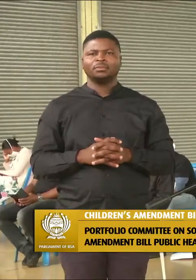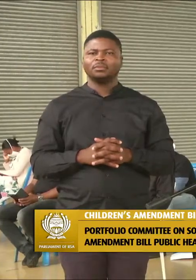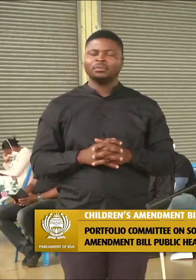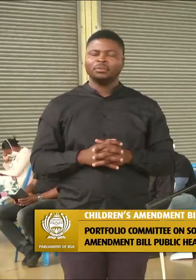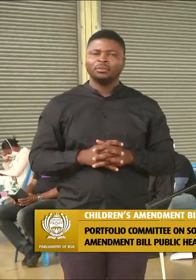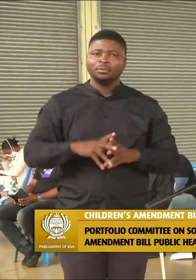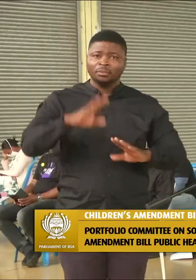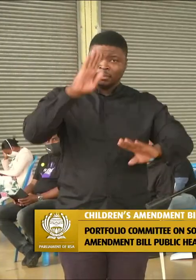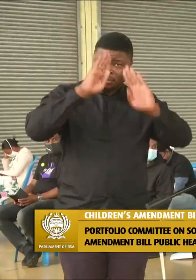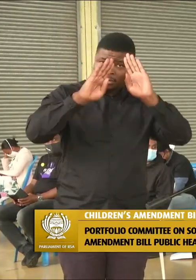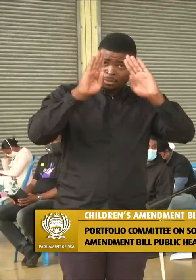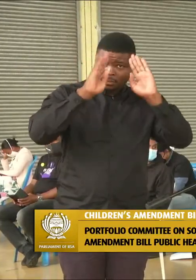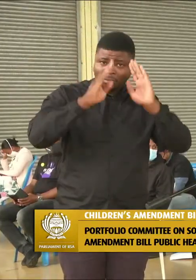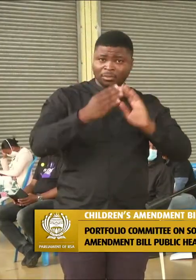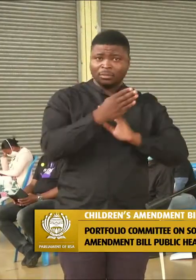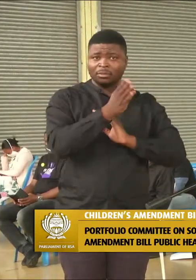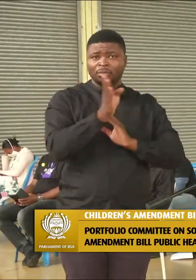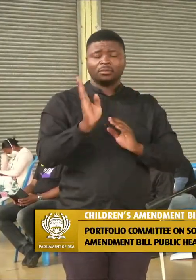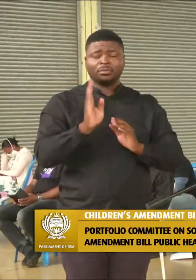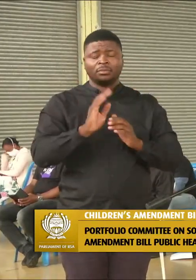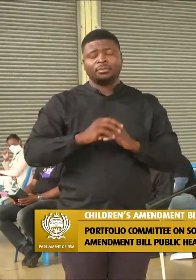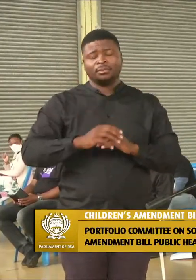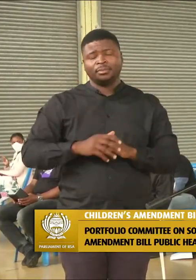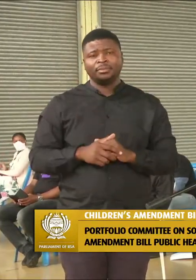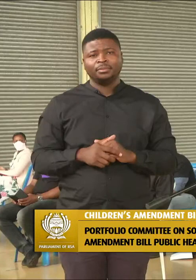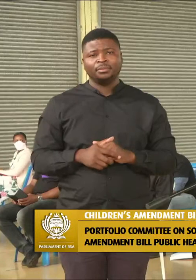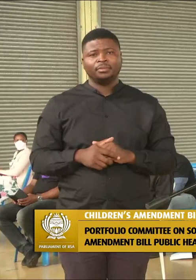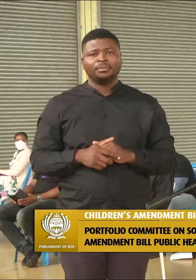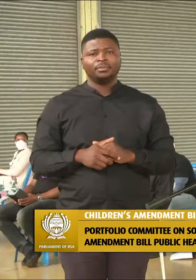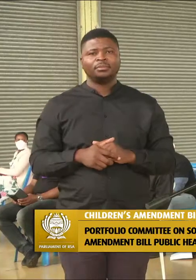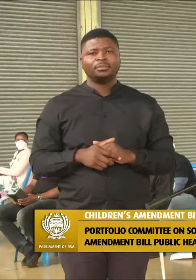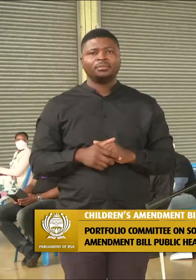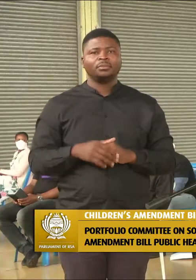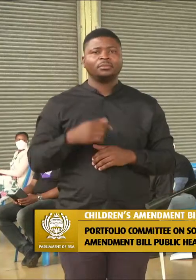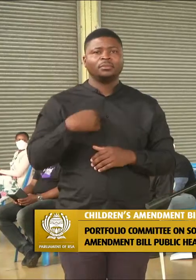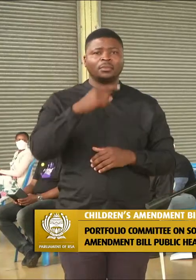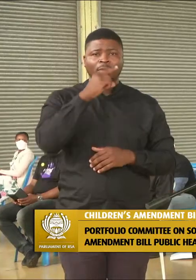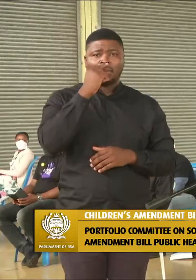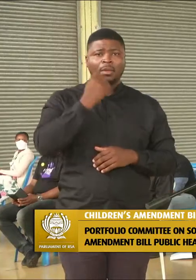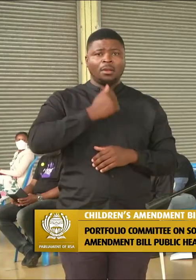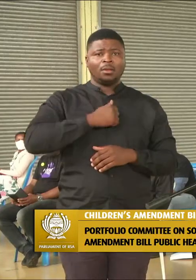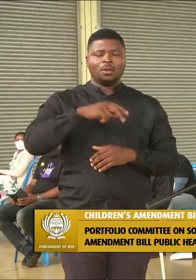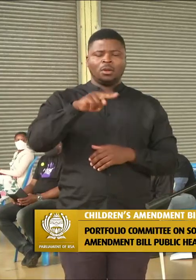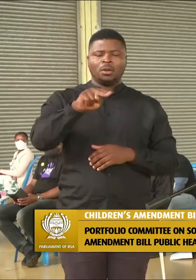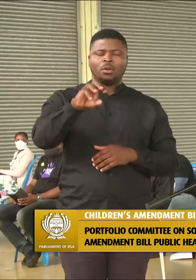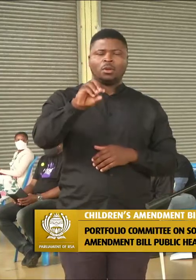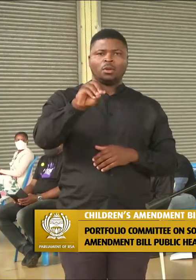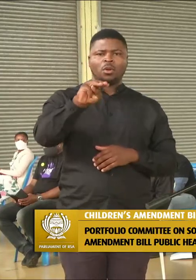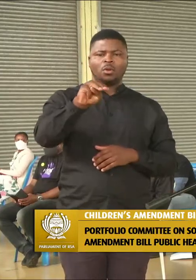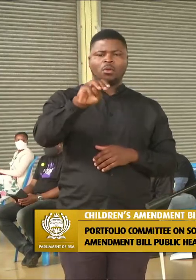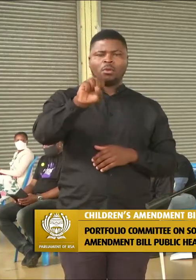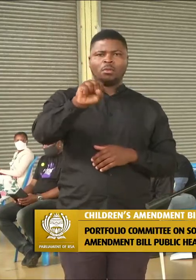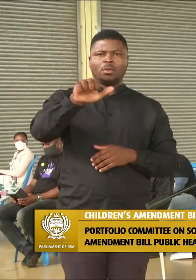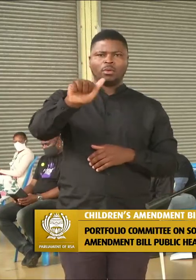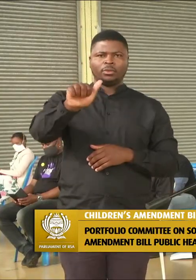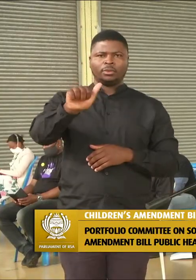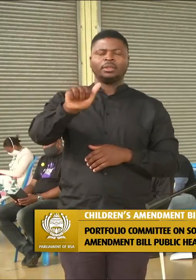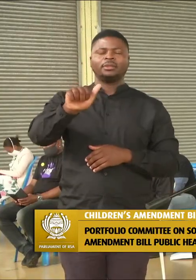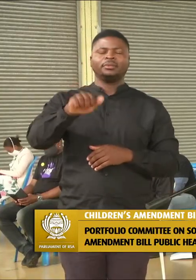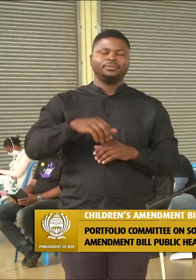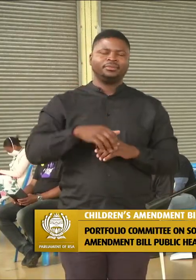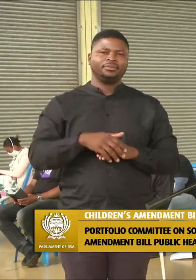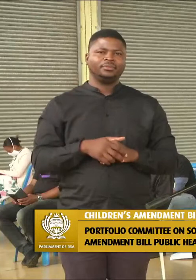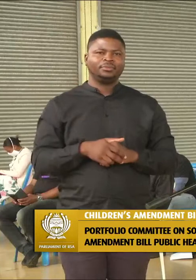Ngiyanibingelela nonke. Greetings to everyone. Igama lami nguNomusa wakwaJali. My name is